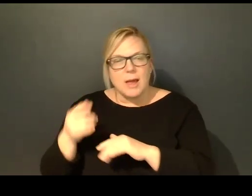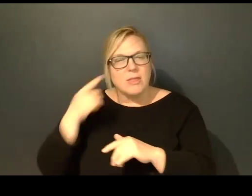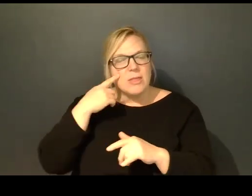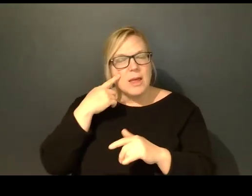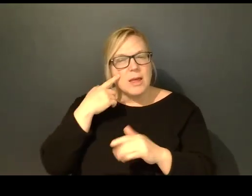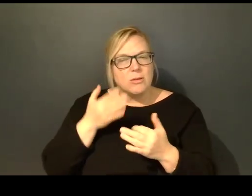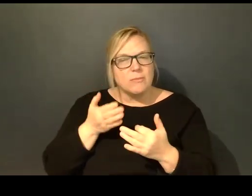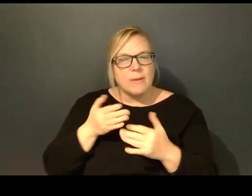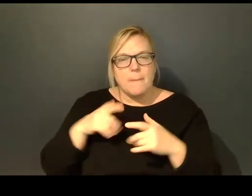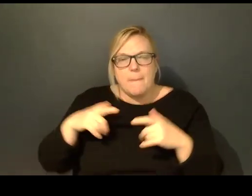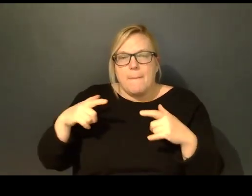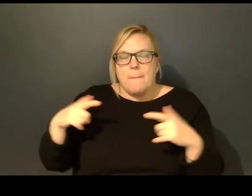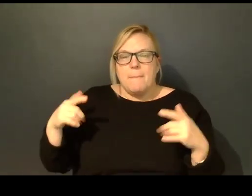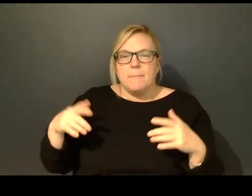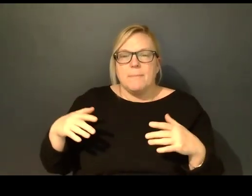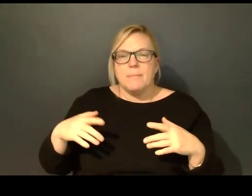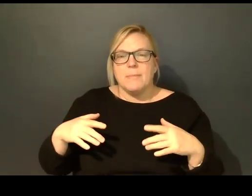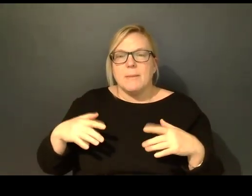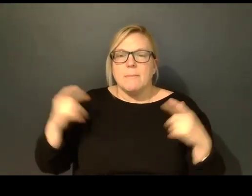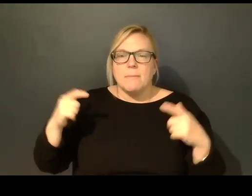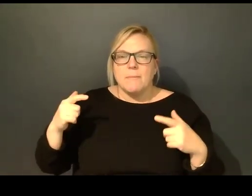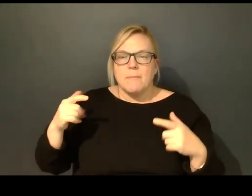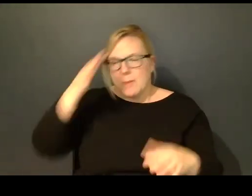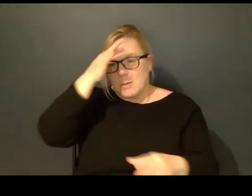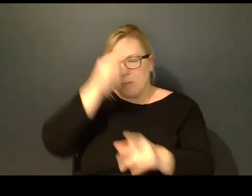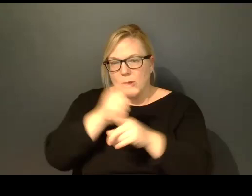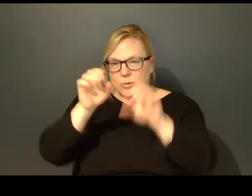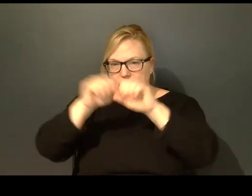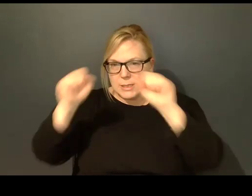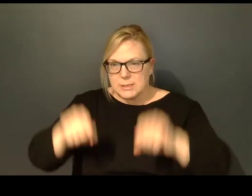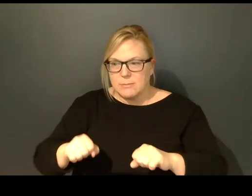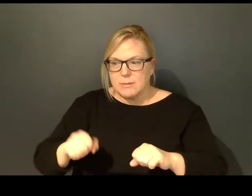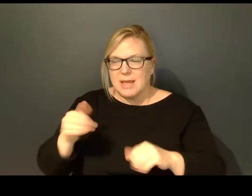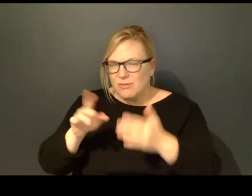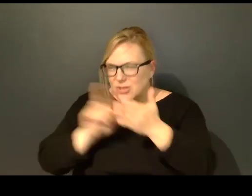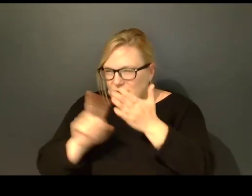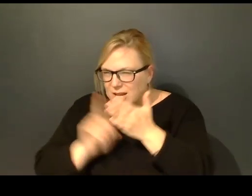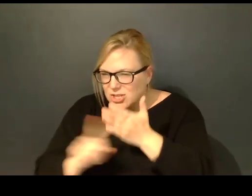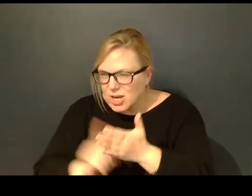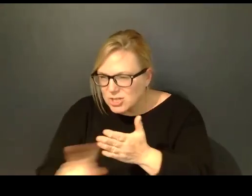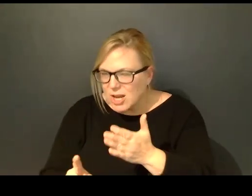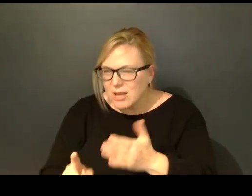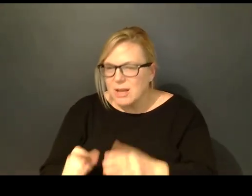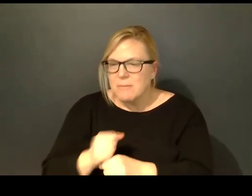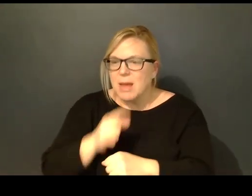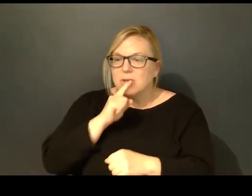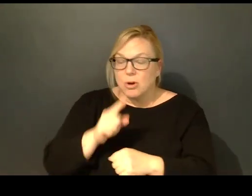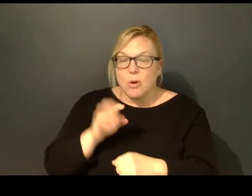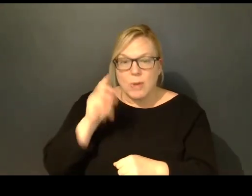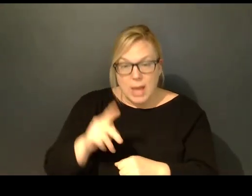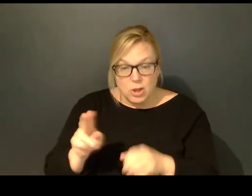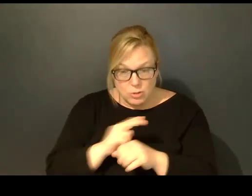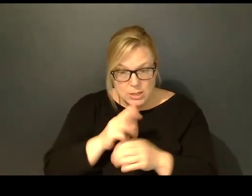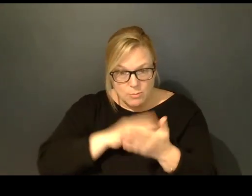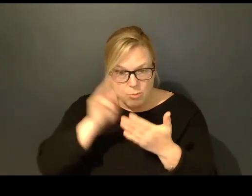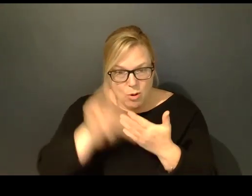So you're kind of checked upon, and if you're using these programs, great. If you're not using them, then